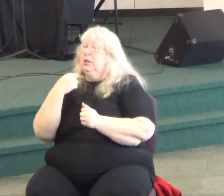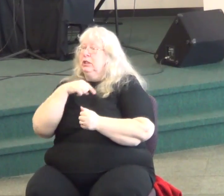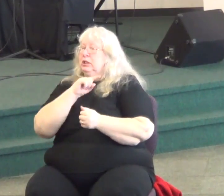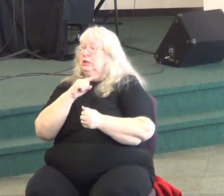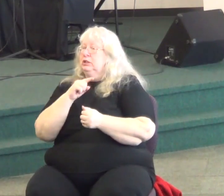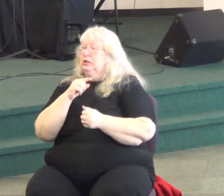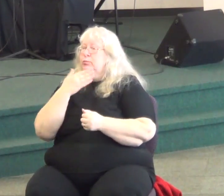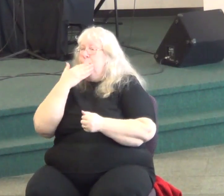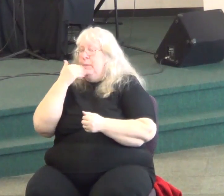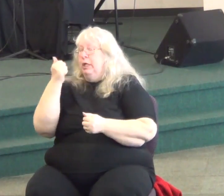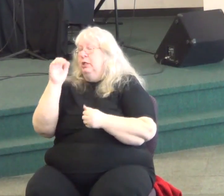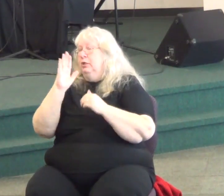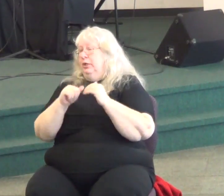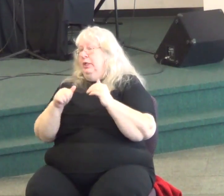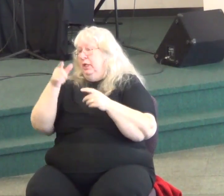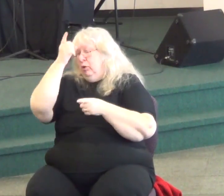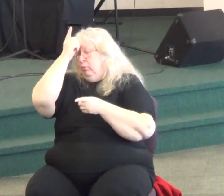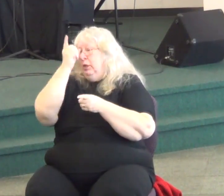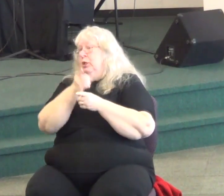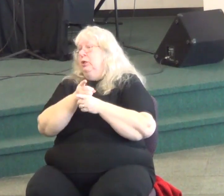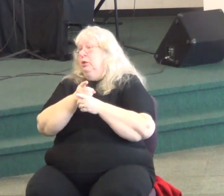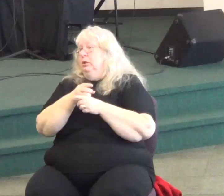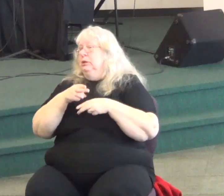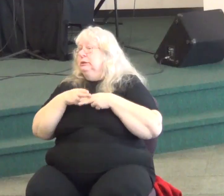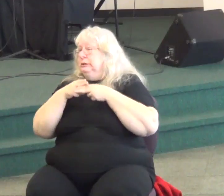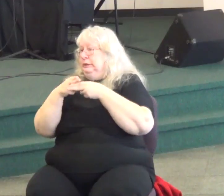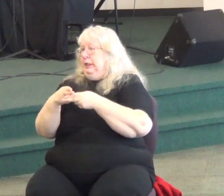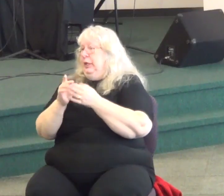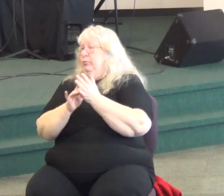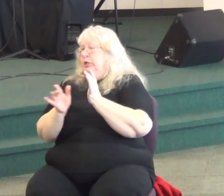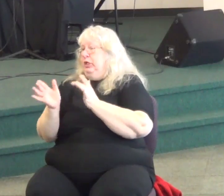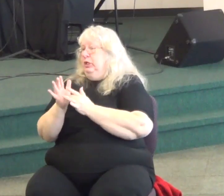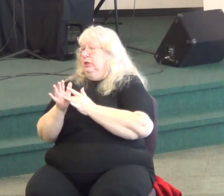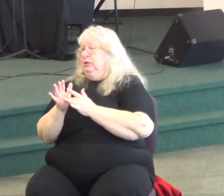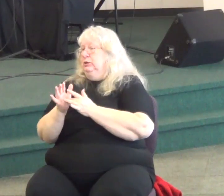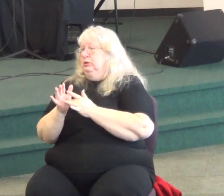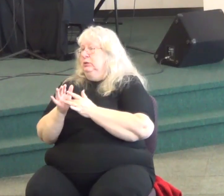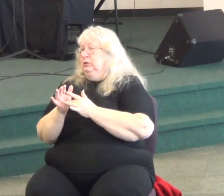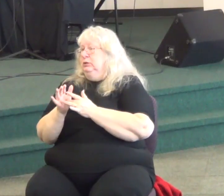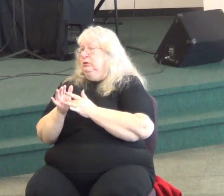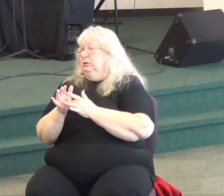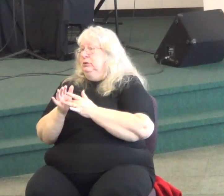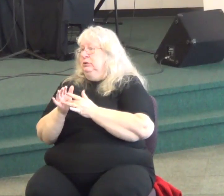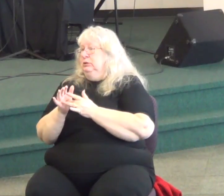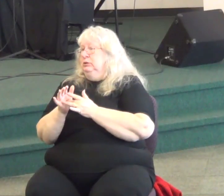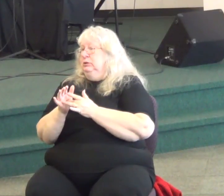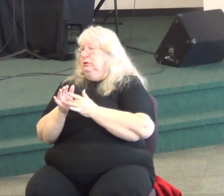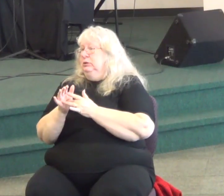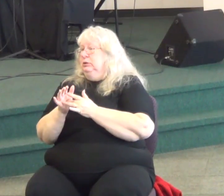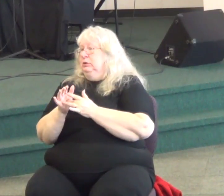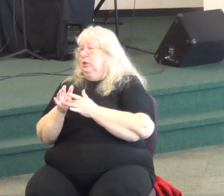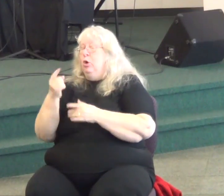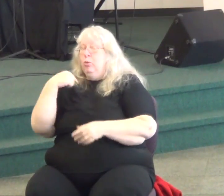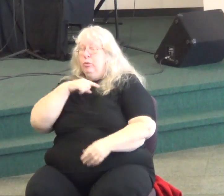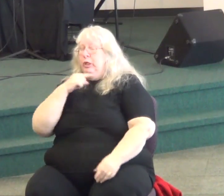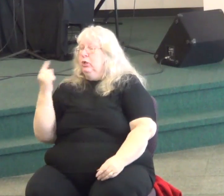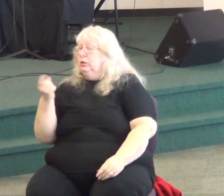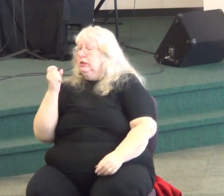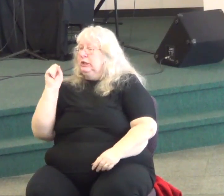away. He's 18 inches from our mouth, and all we have to do is say Jesus. And he hears us.